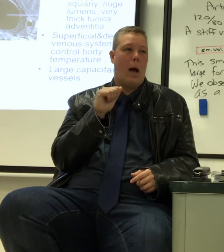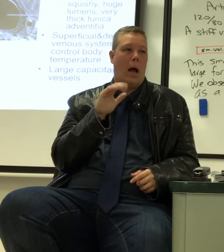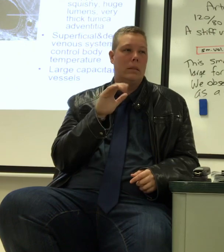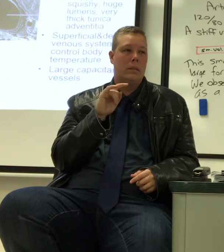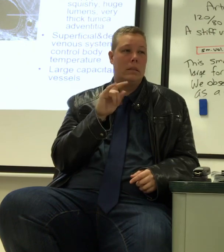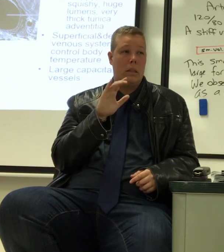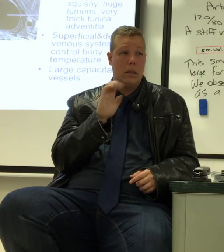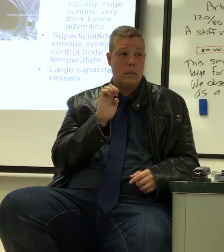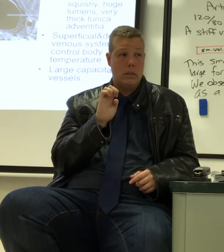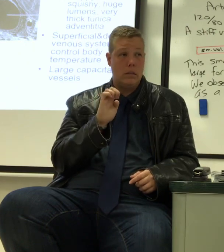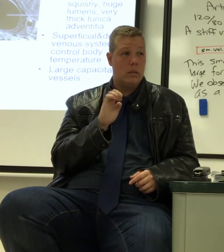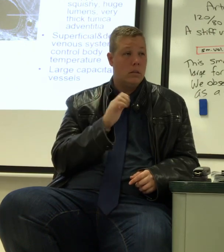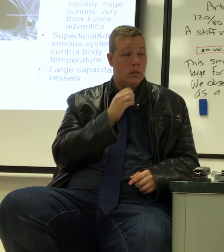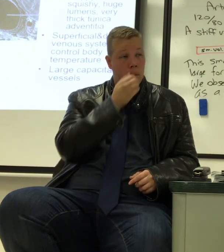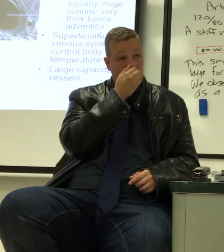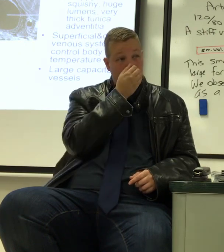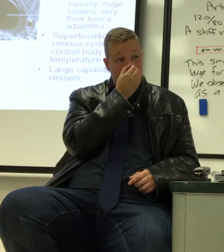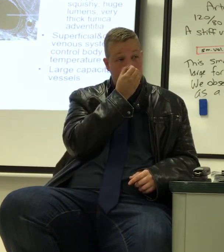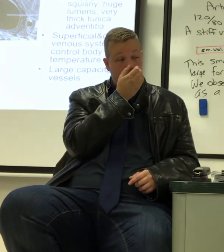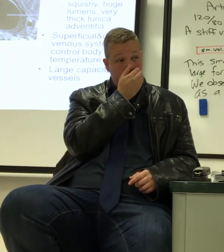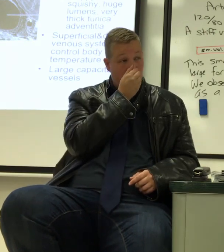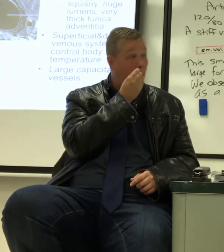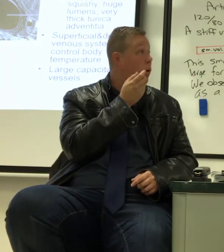A compliant